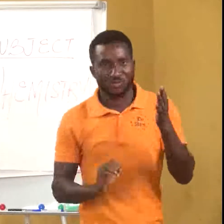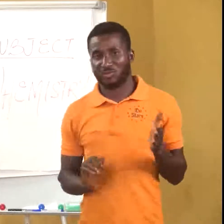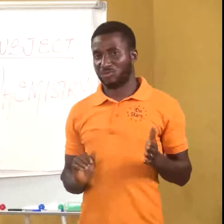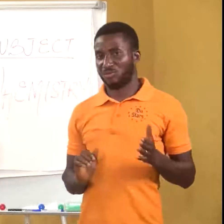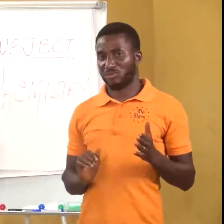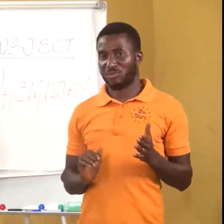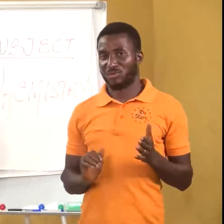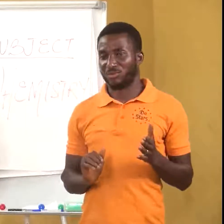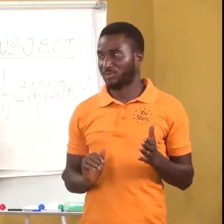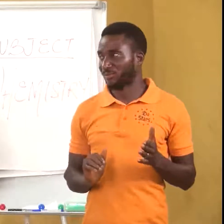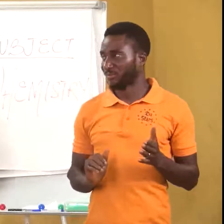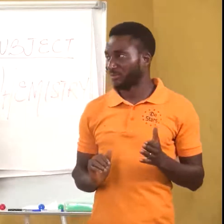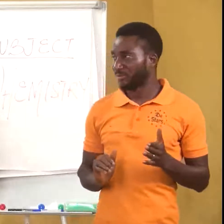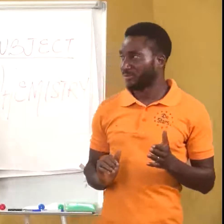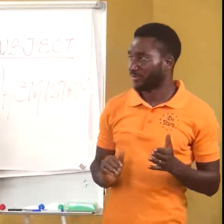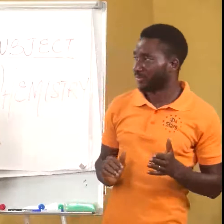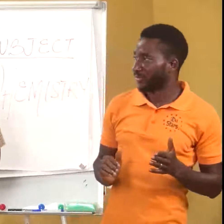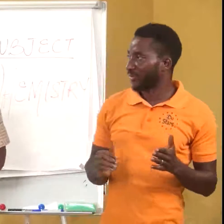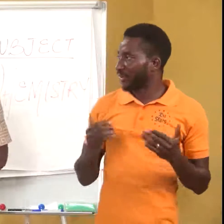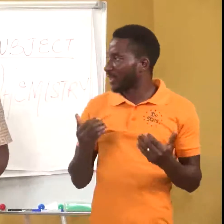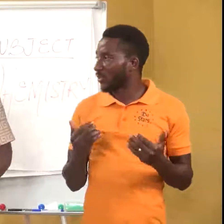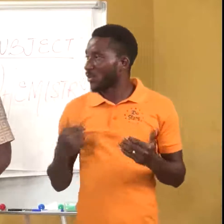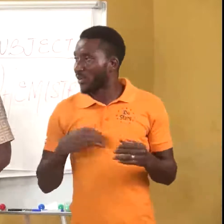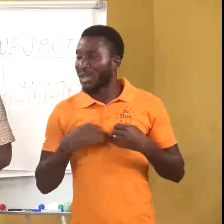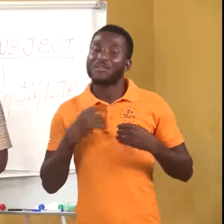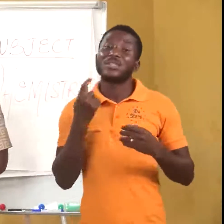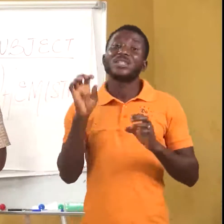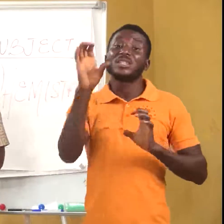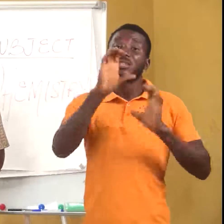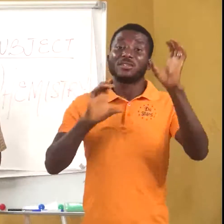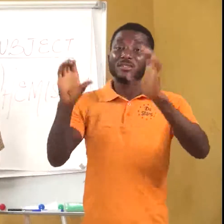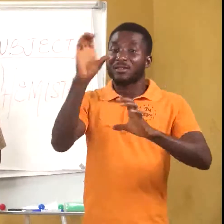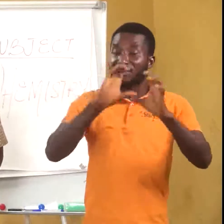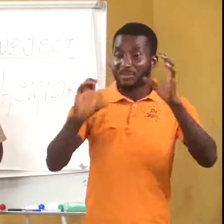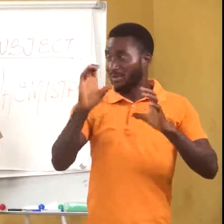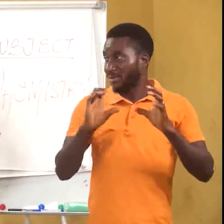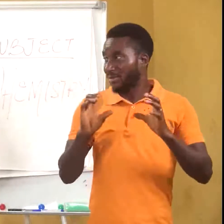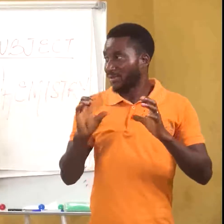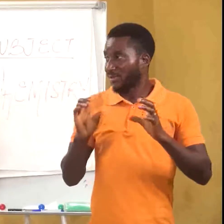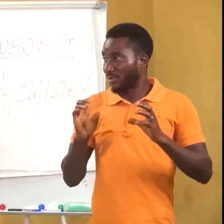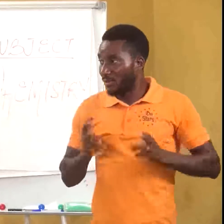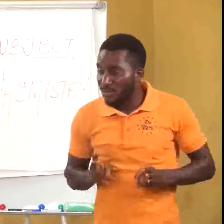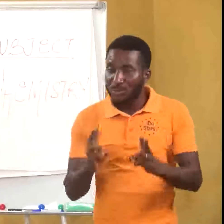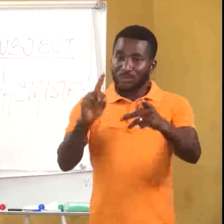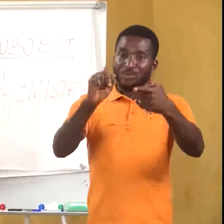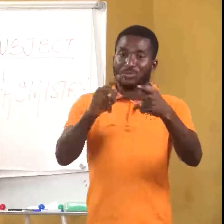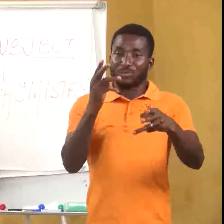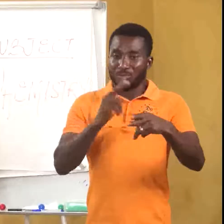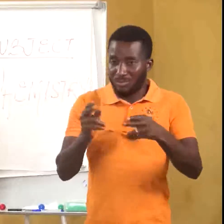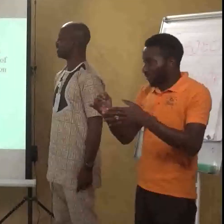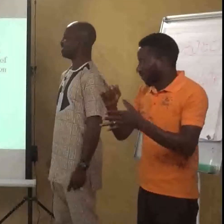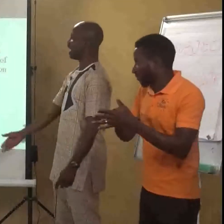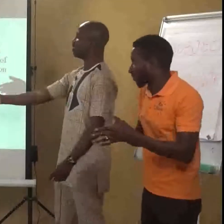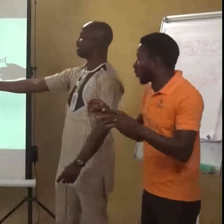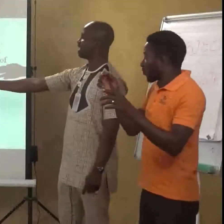oxygen and the addition of hydrogen. Reduction is the removal of oxygen and addition of